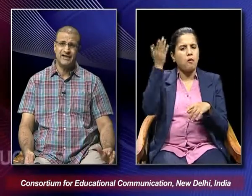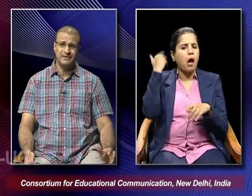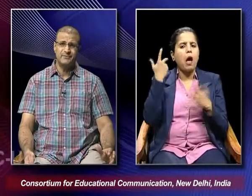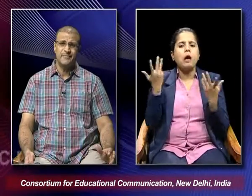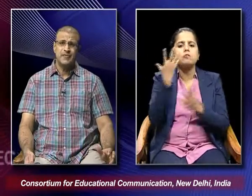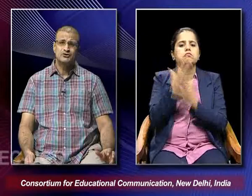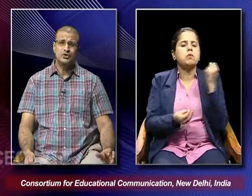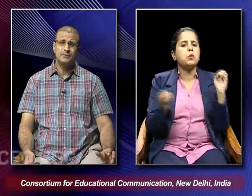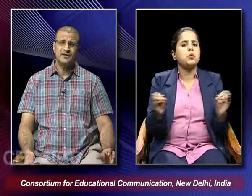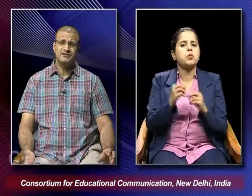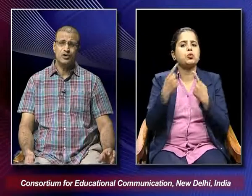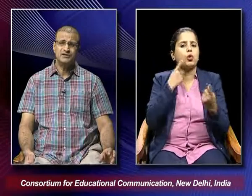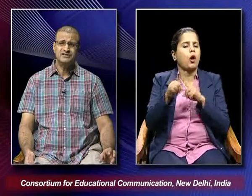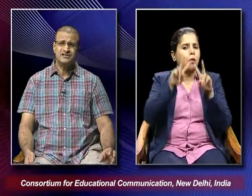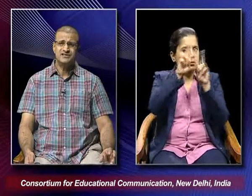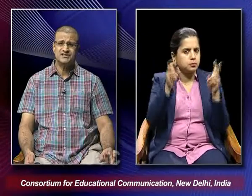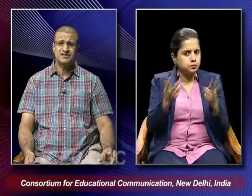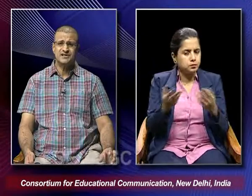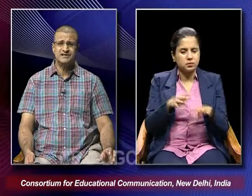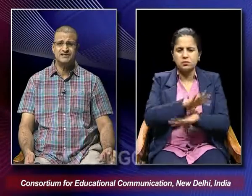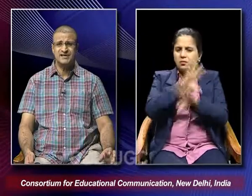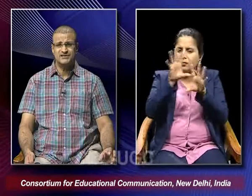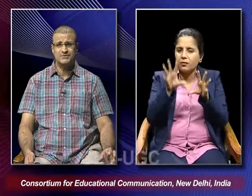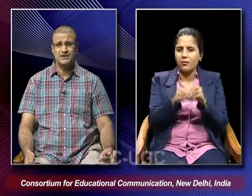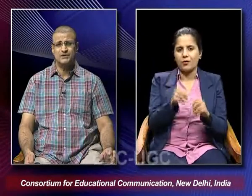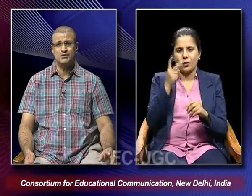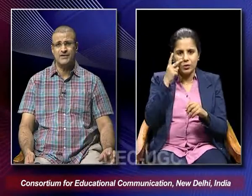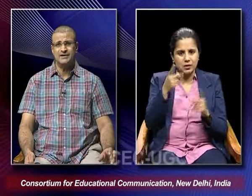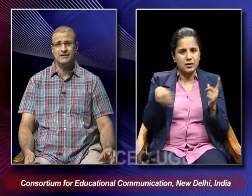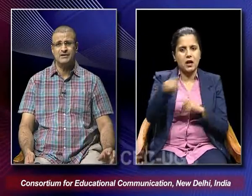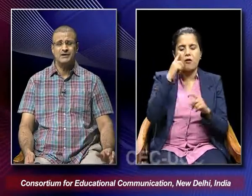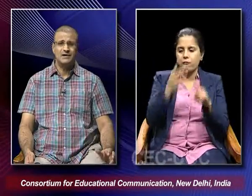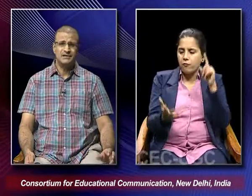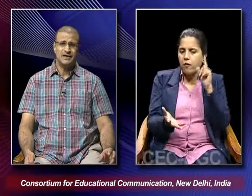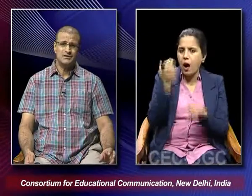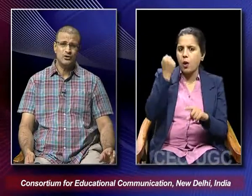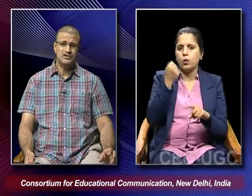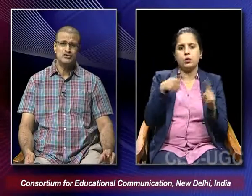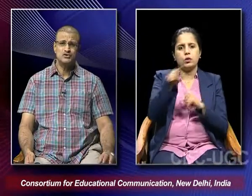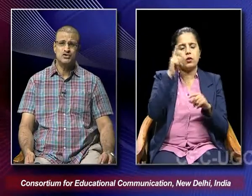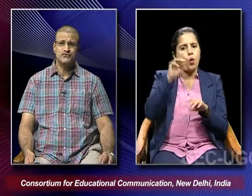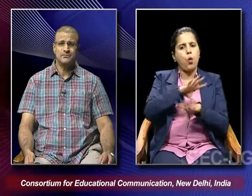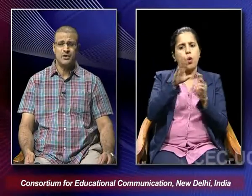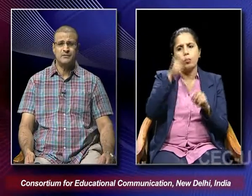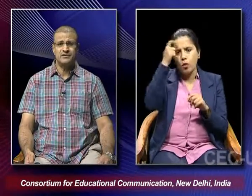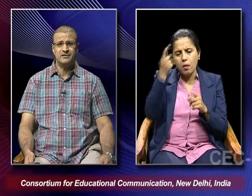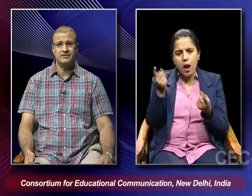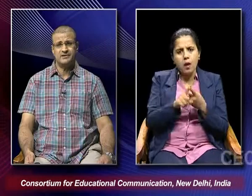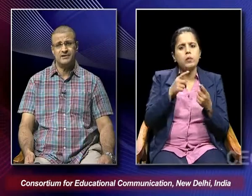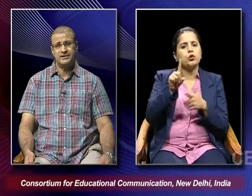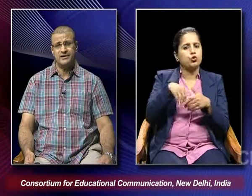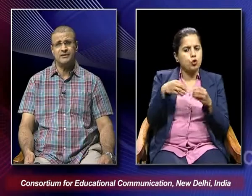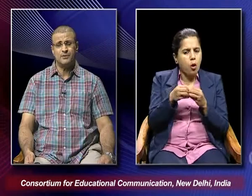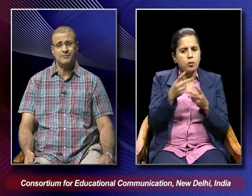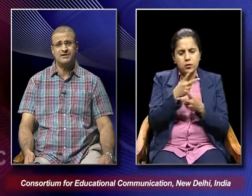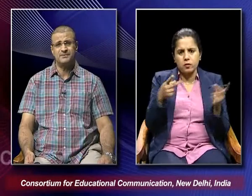of time. So all these things in that sense, where you find that all the issues of employment